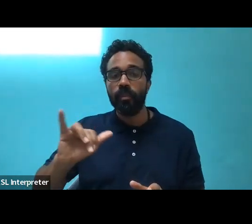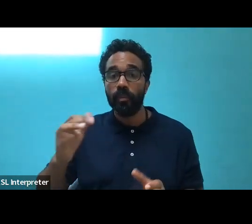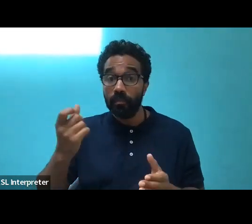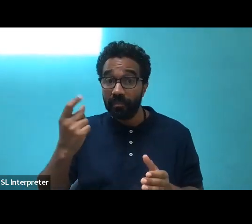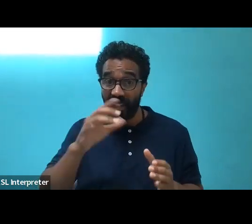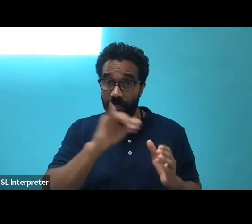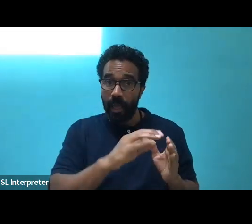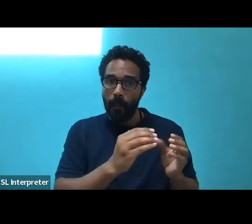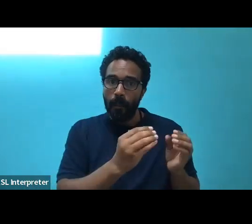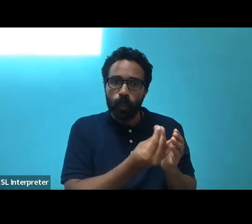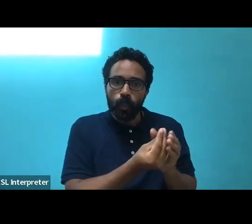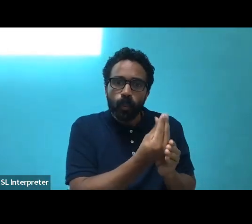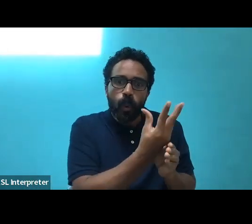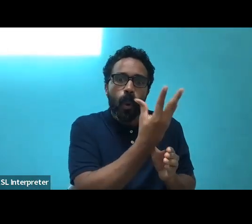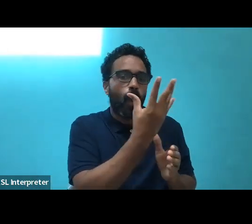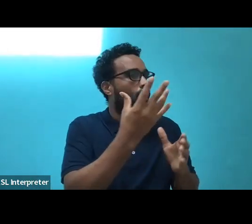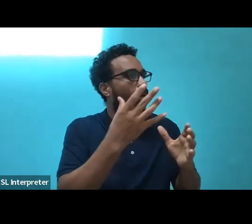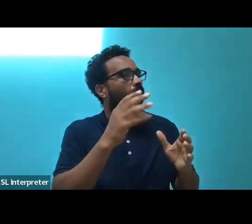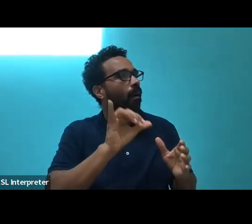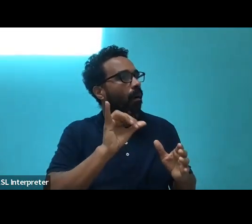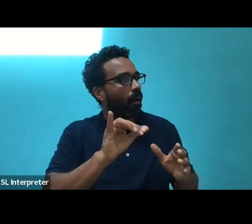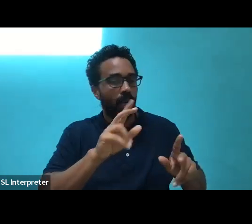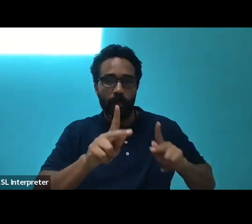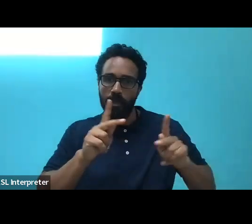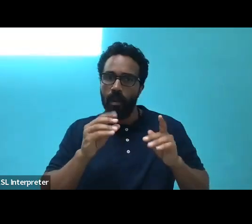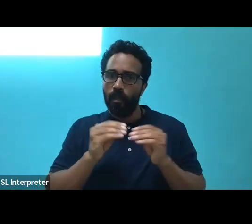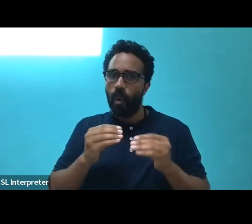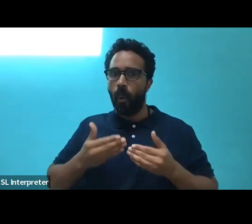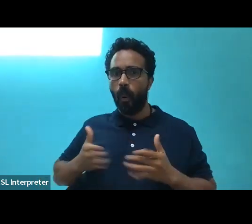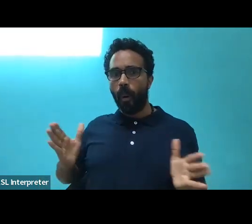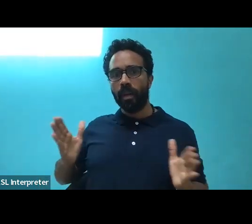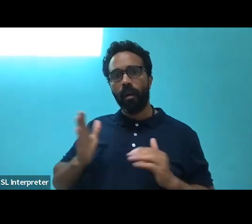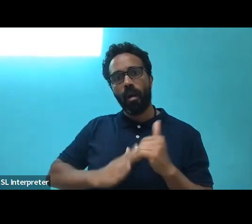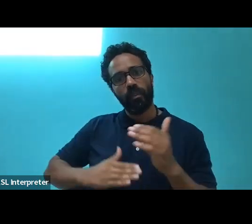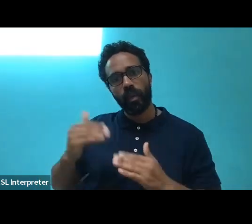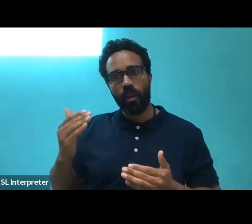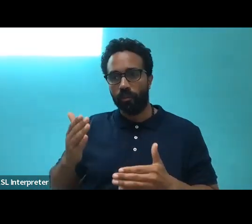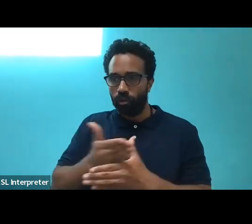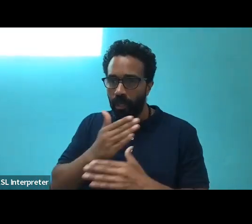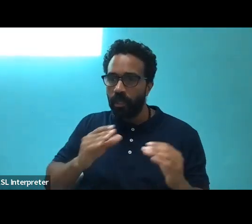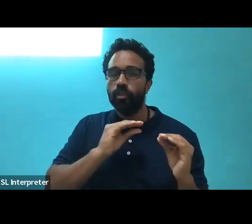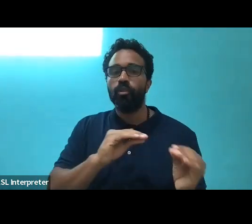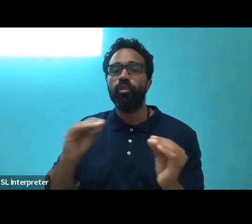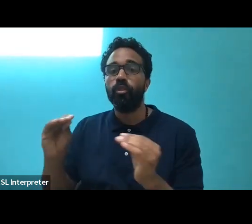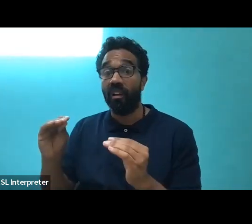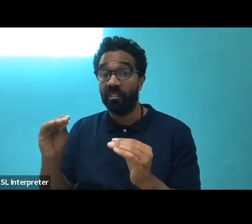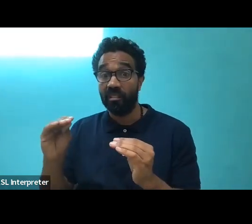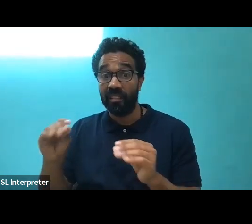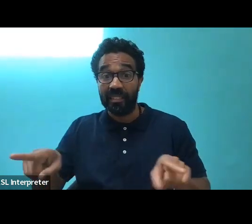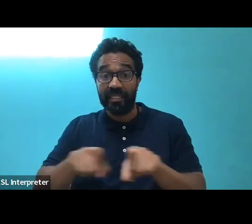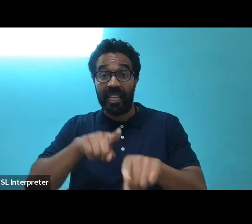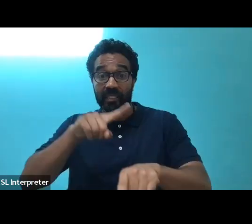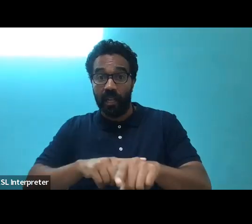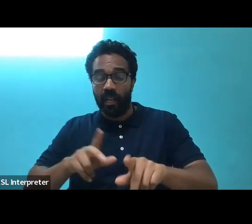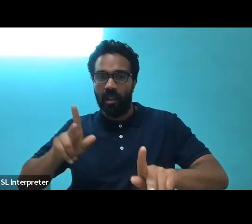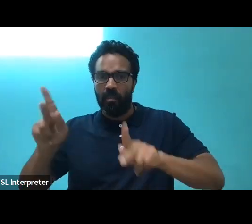emerging world of people feeling comfortable in themselves, yet there's also this tremendous pushback where you all are